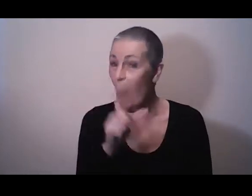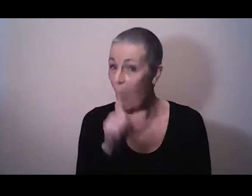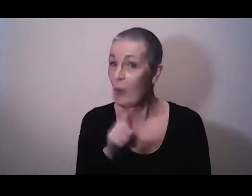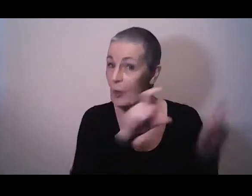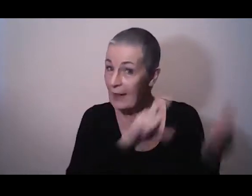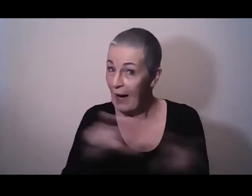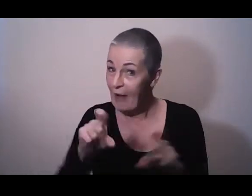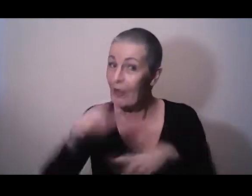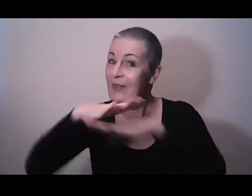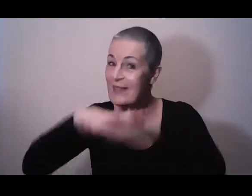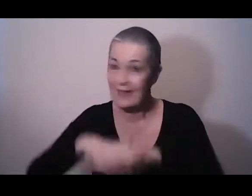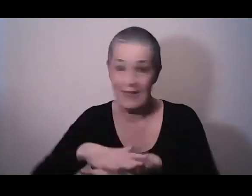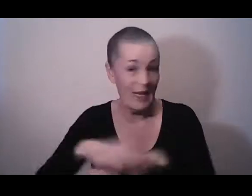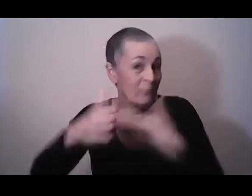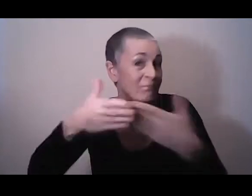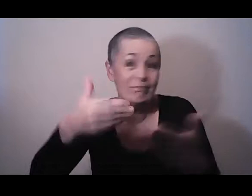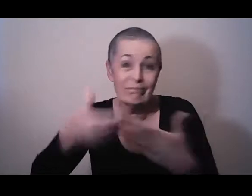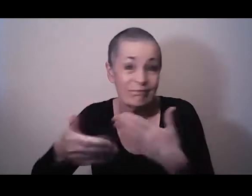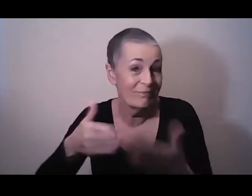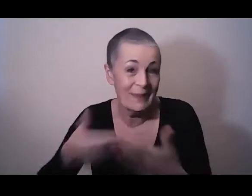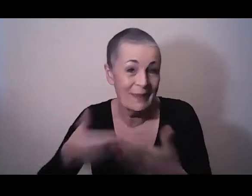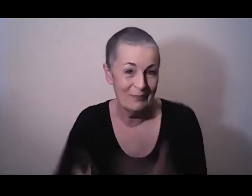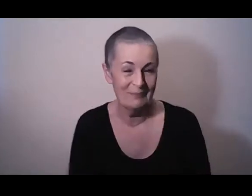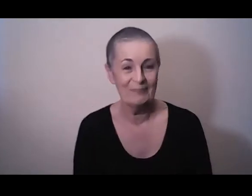So turning the body to look at the moon.